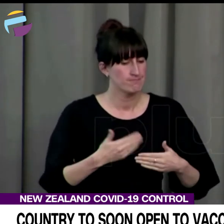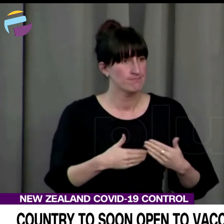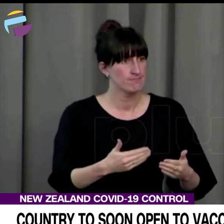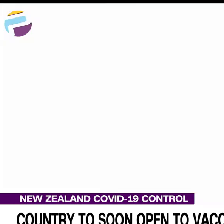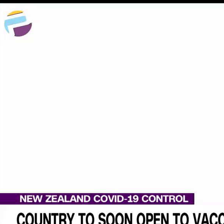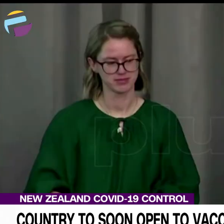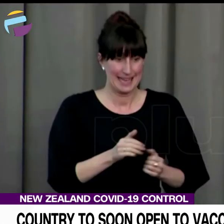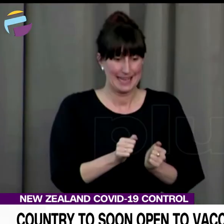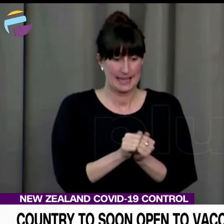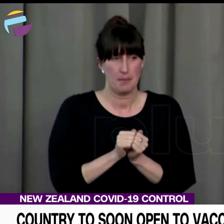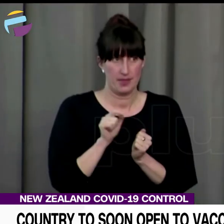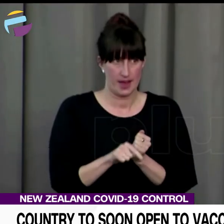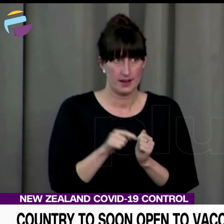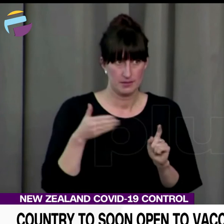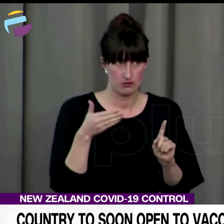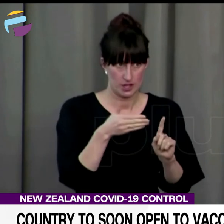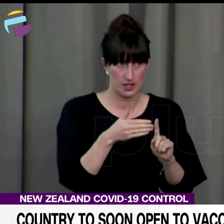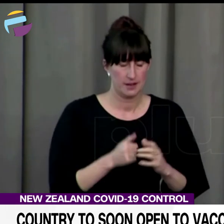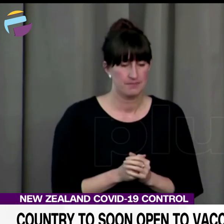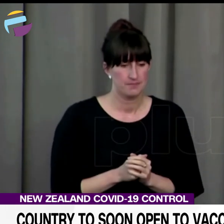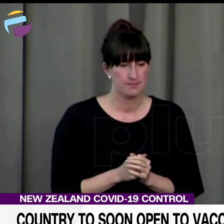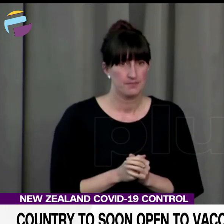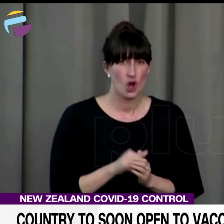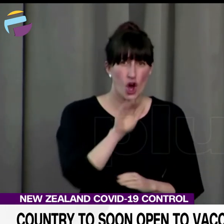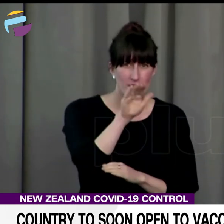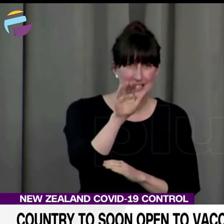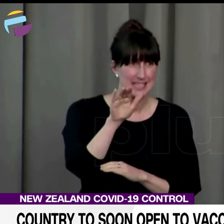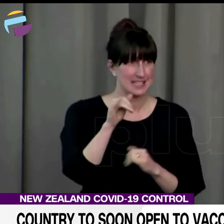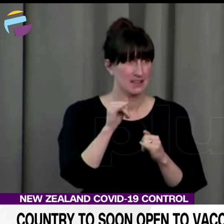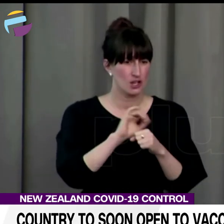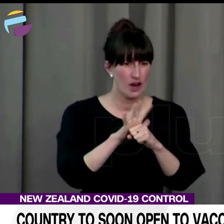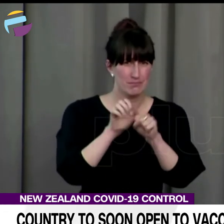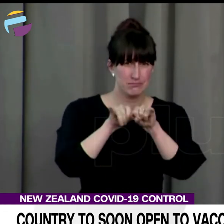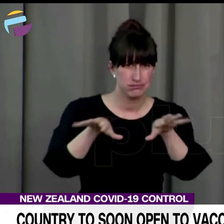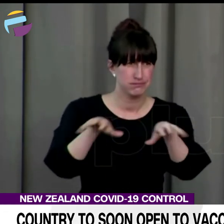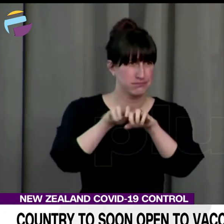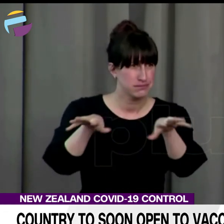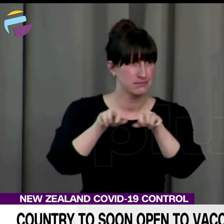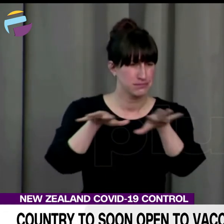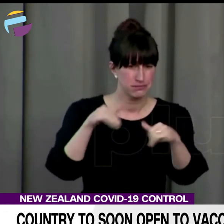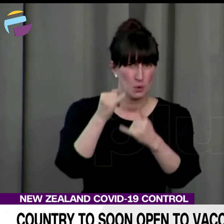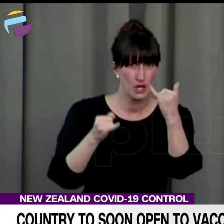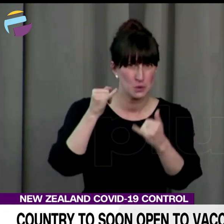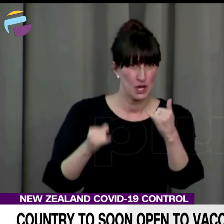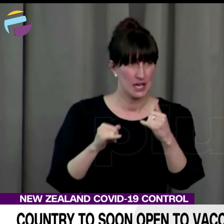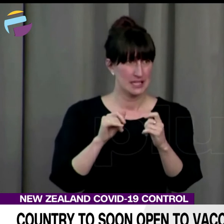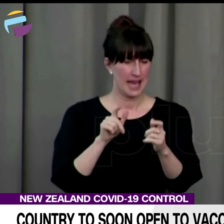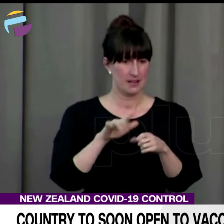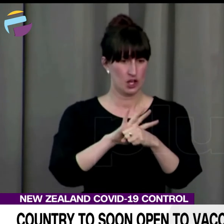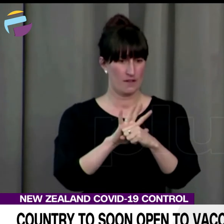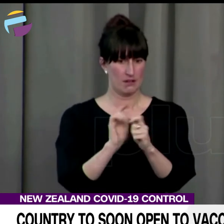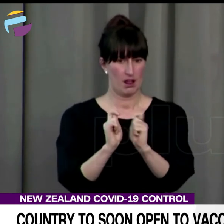borders. While the pandemic continues to rage overseas and the virus continues to change and mutate, the best thing we can